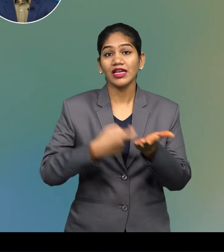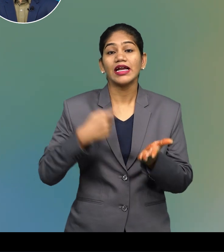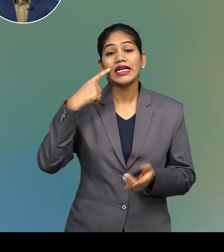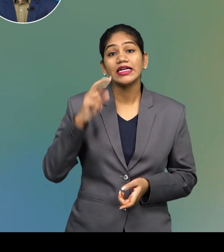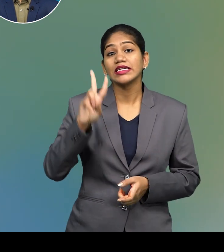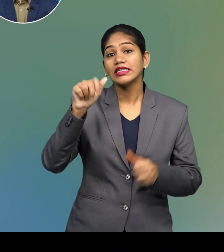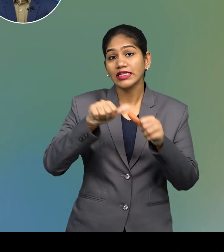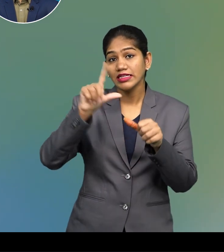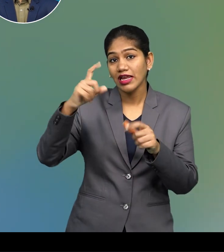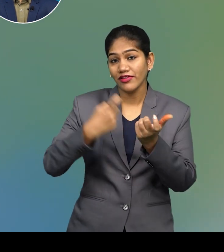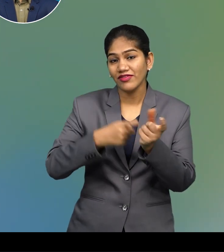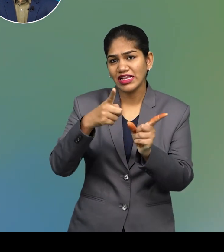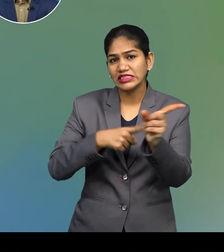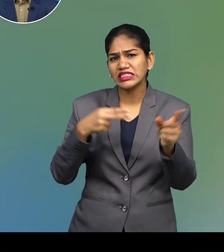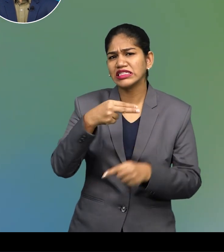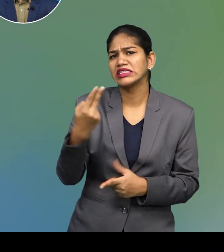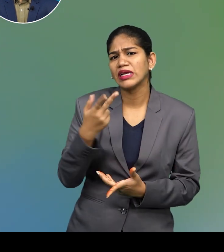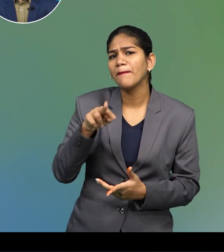Rivalry,